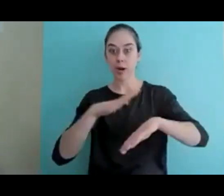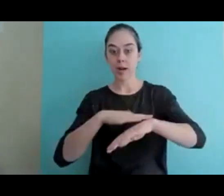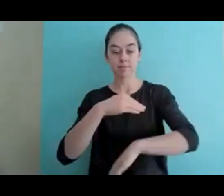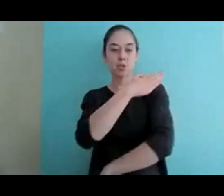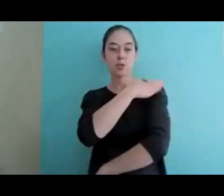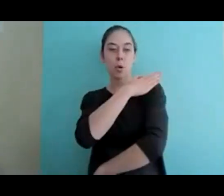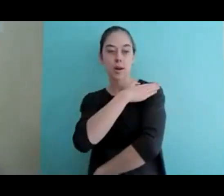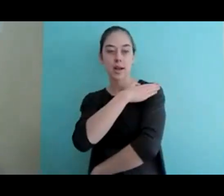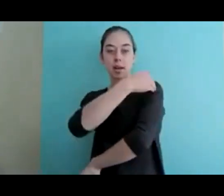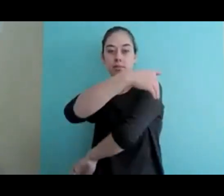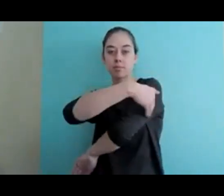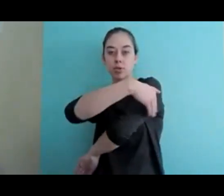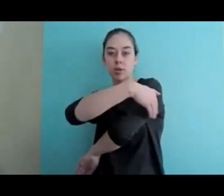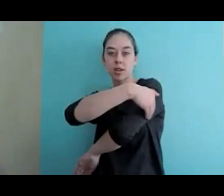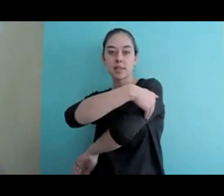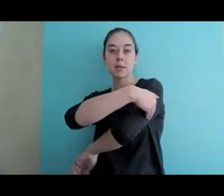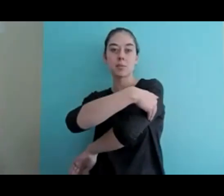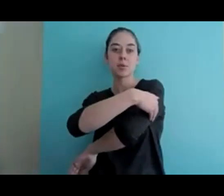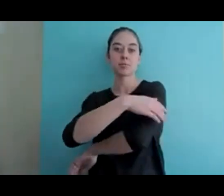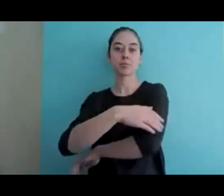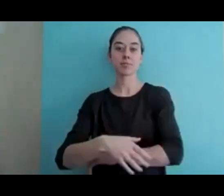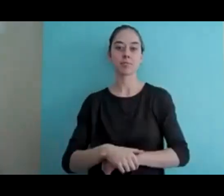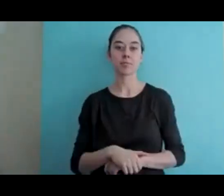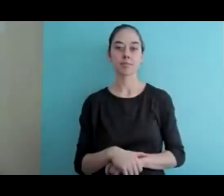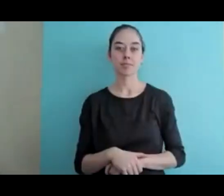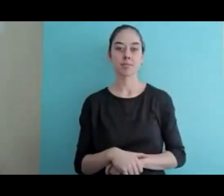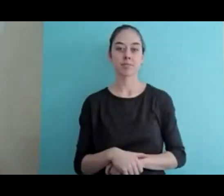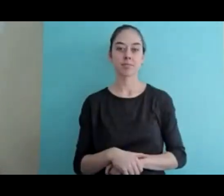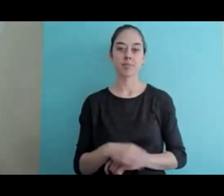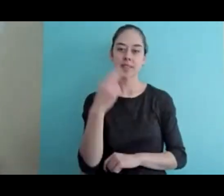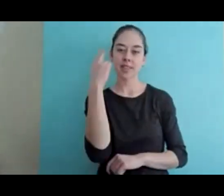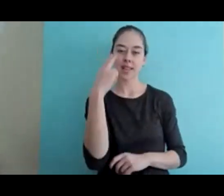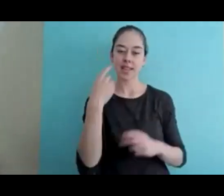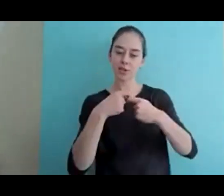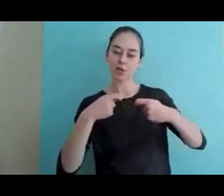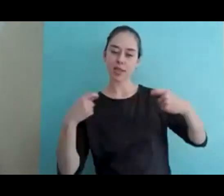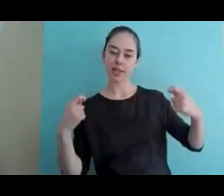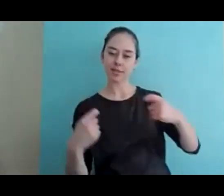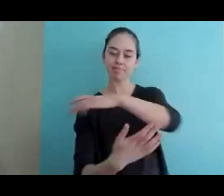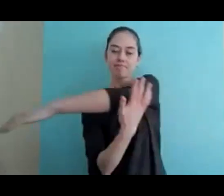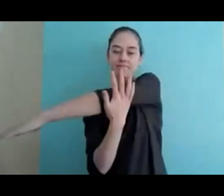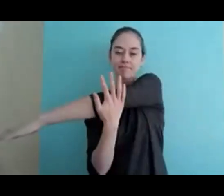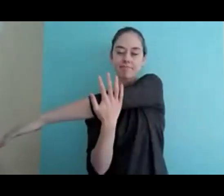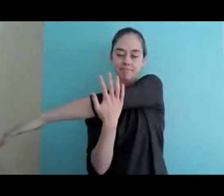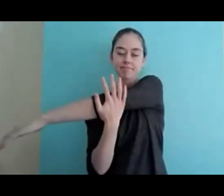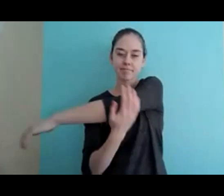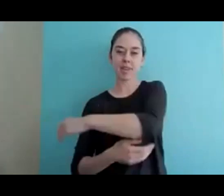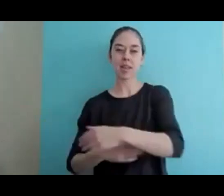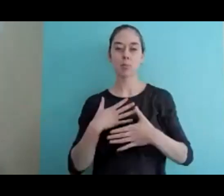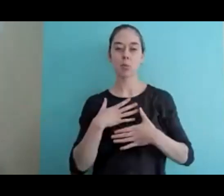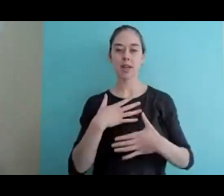your tricep, and you're giving a nice little stretch there. Yeah, that's it. And